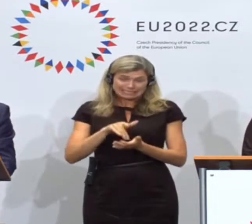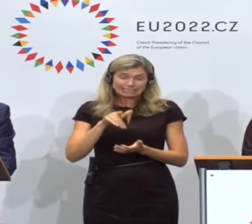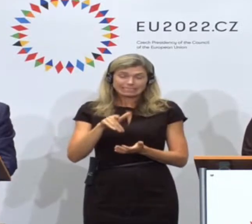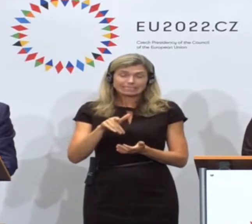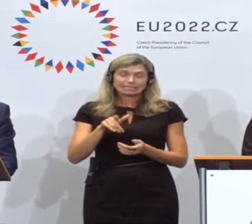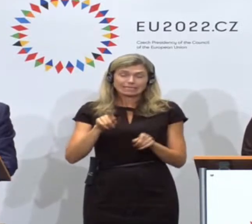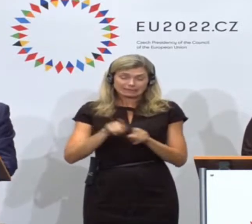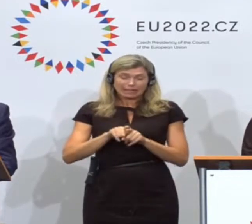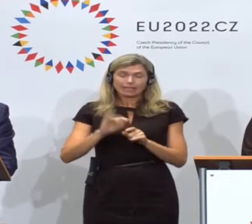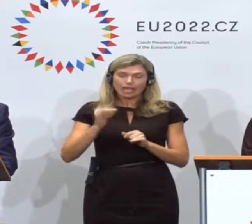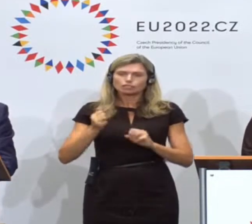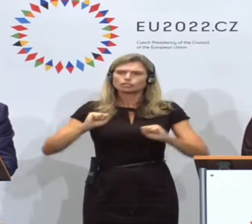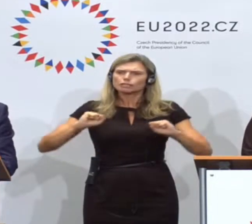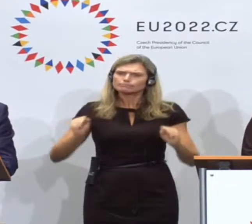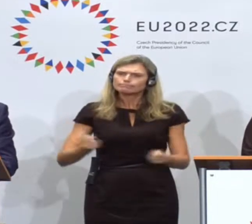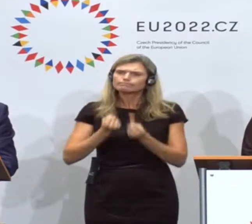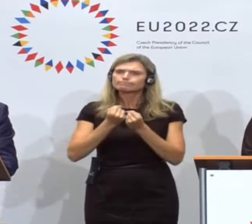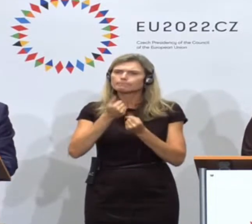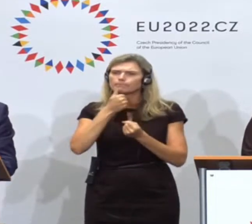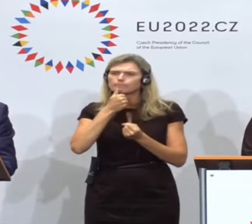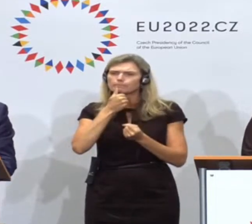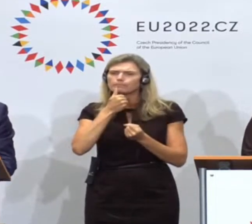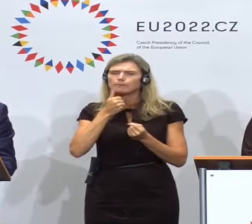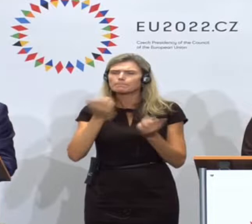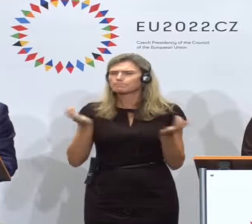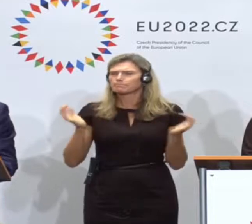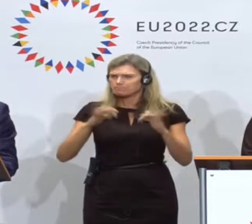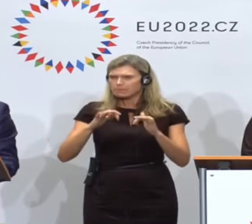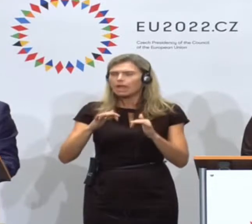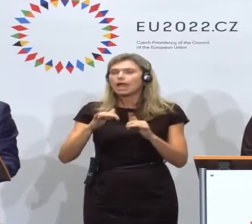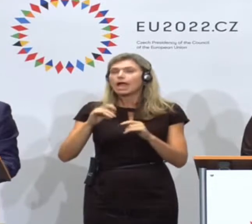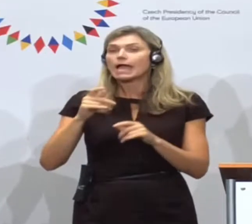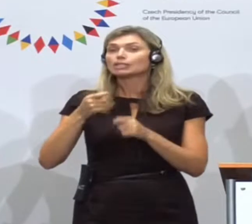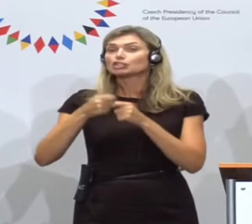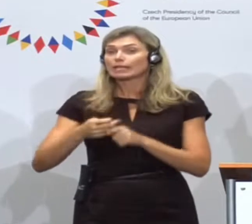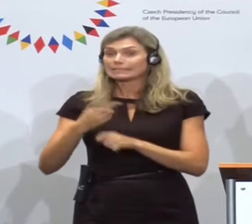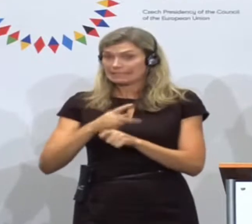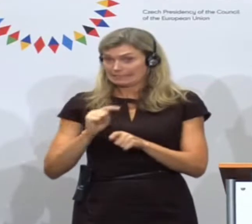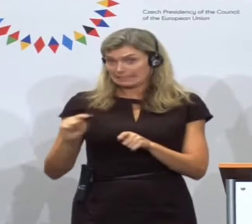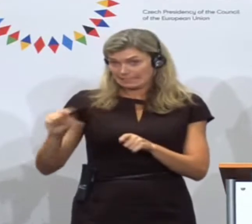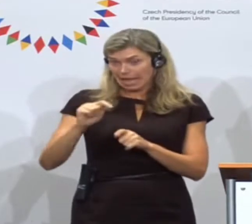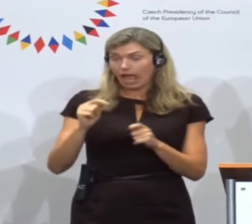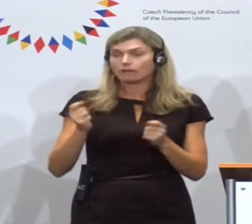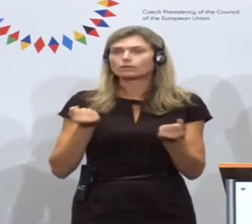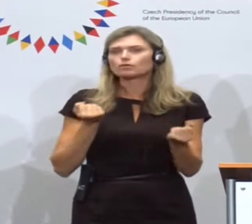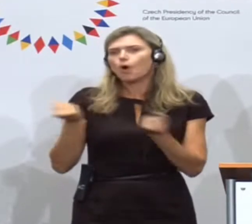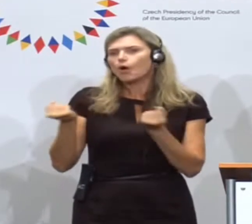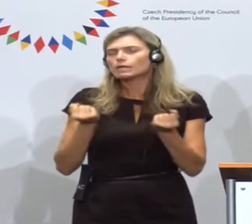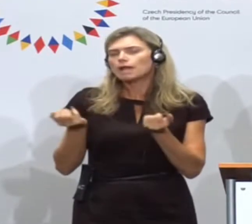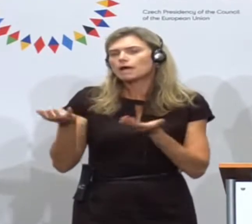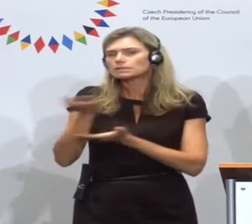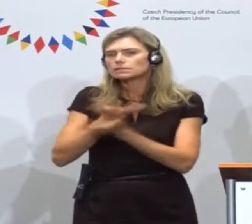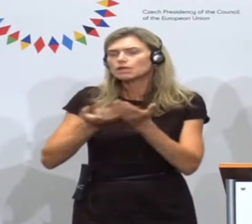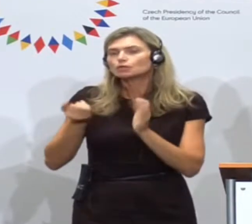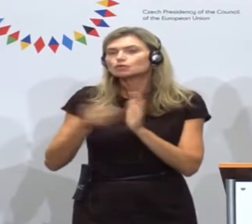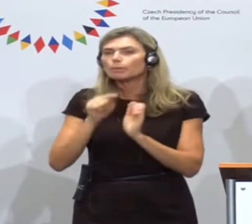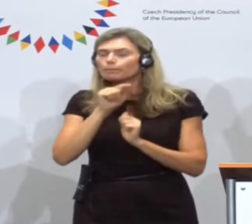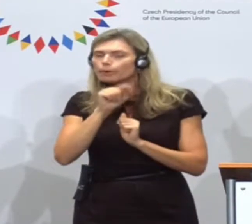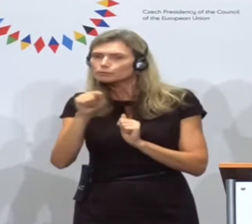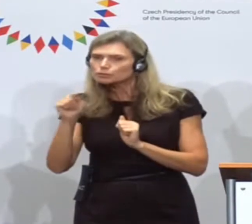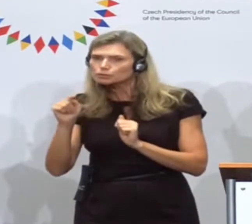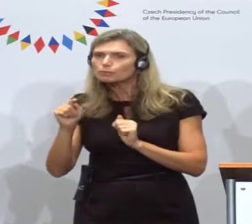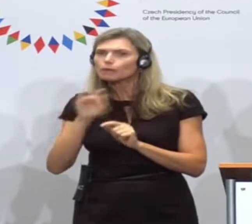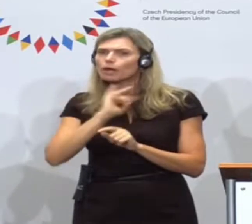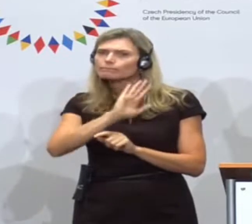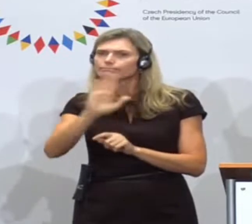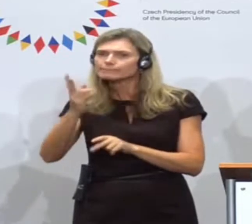states and coordinate their very short-term needs in order to refill their stocks